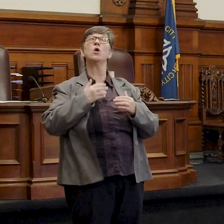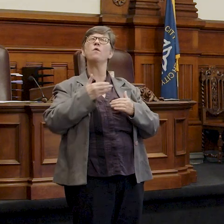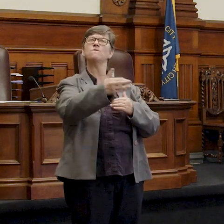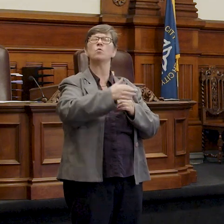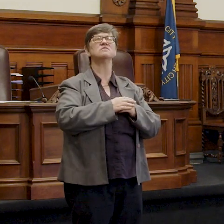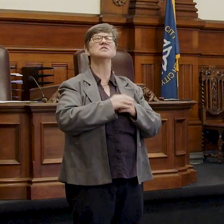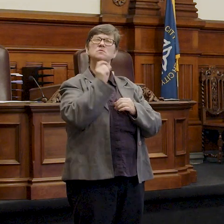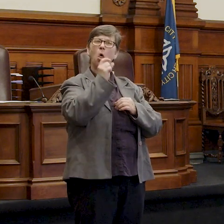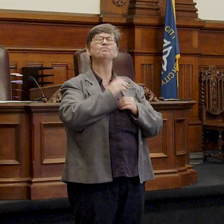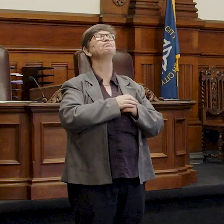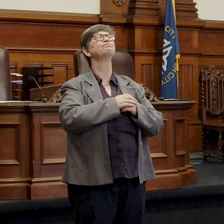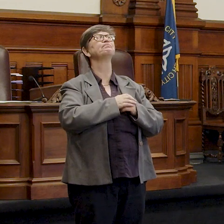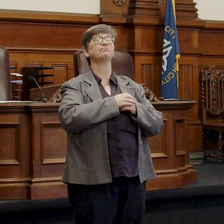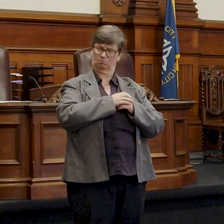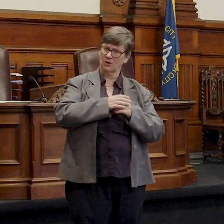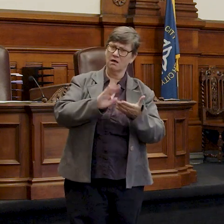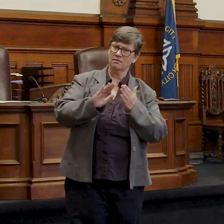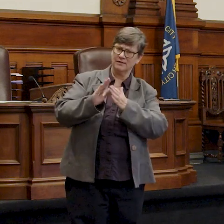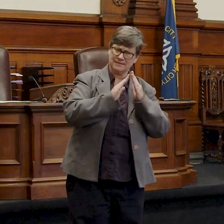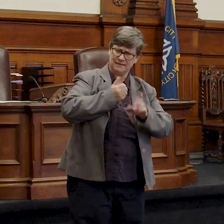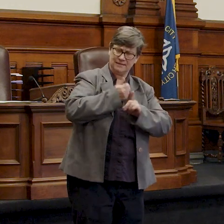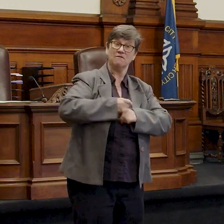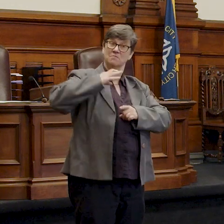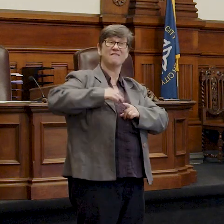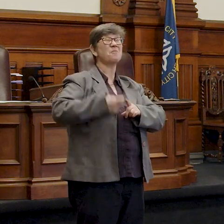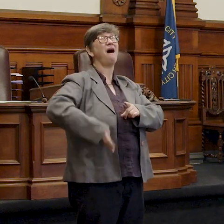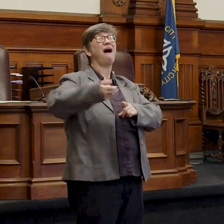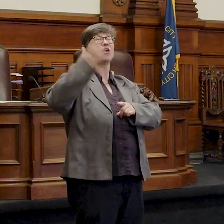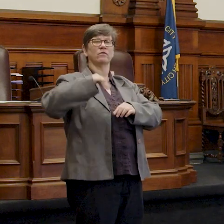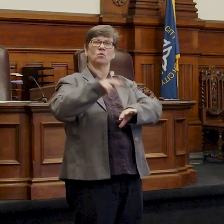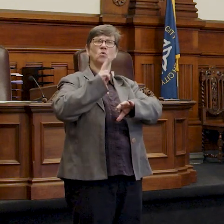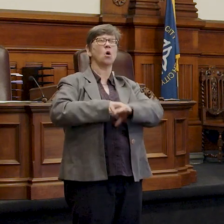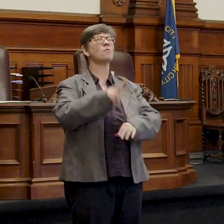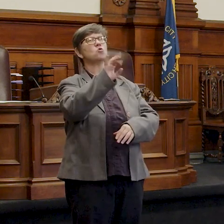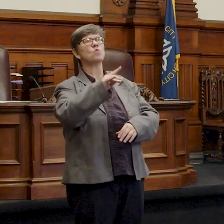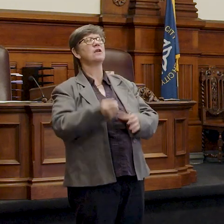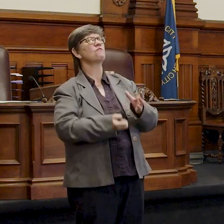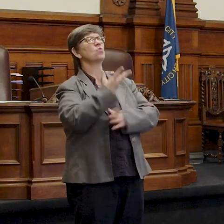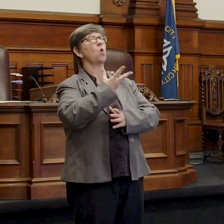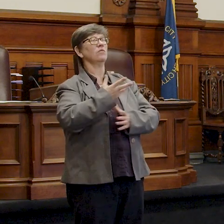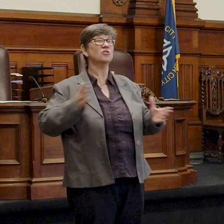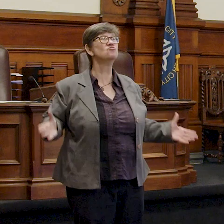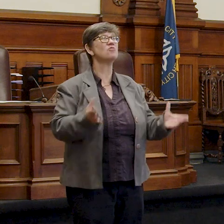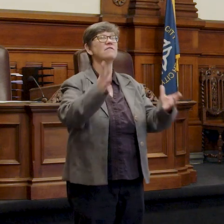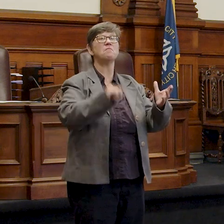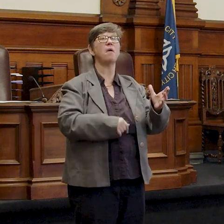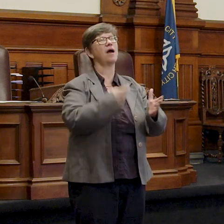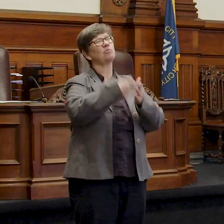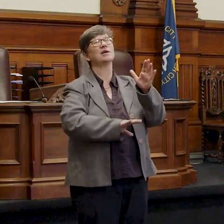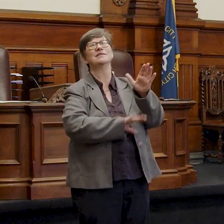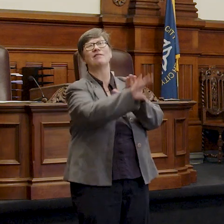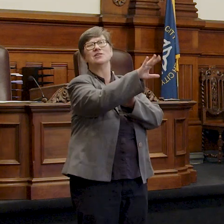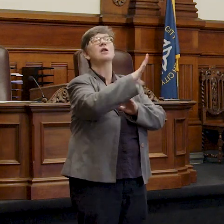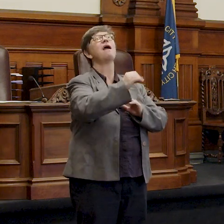has benefited from higher than usual rates of growth driven by inflation and, as a result,